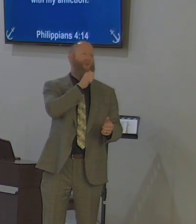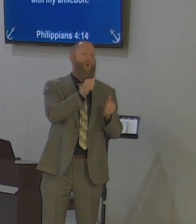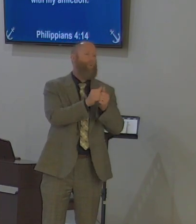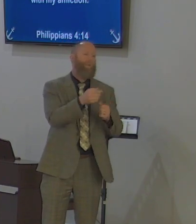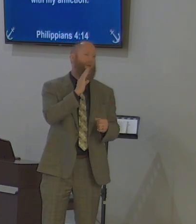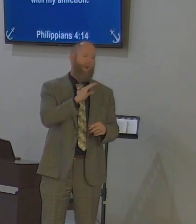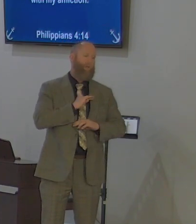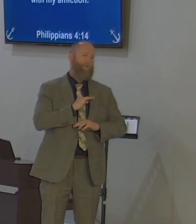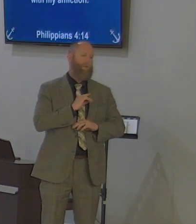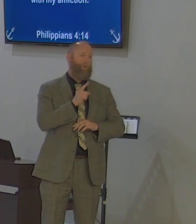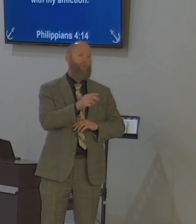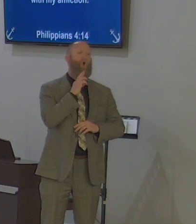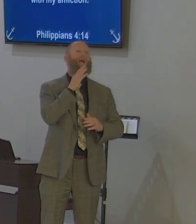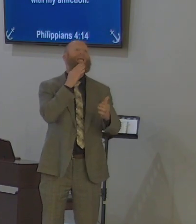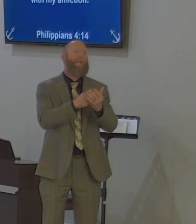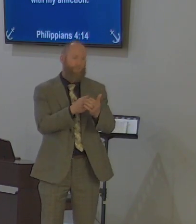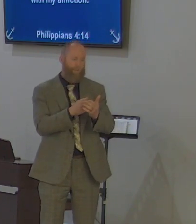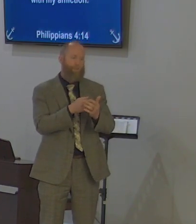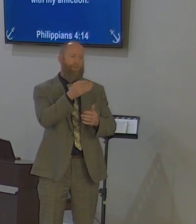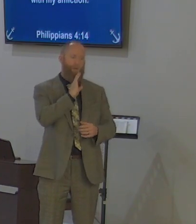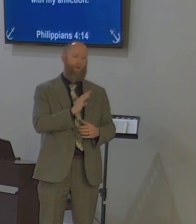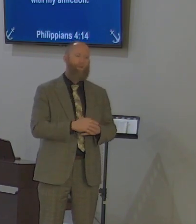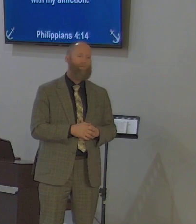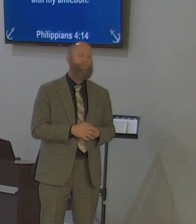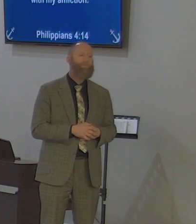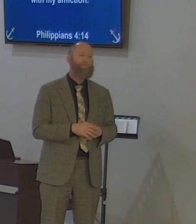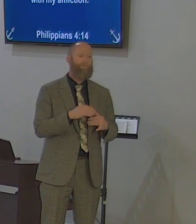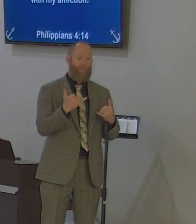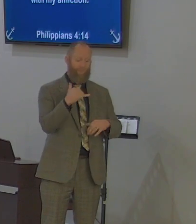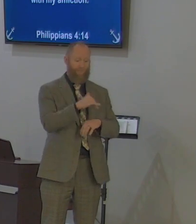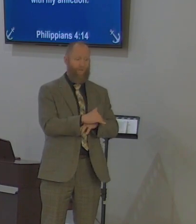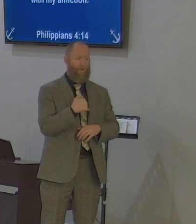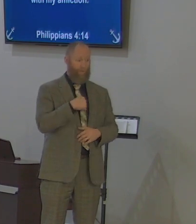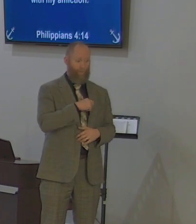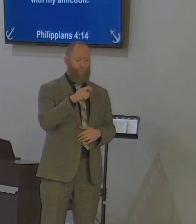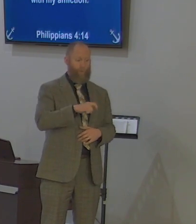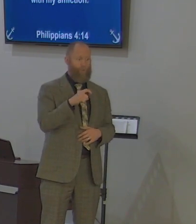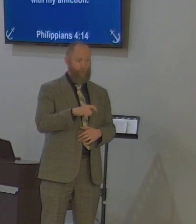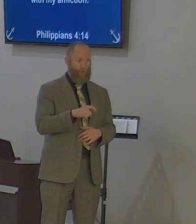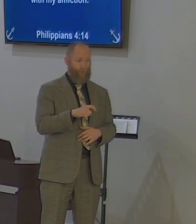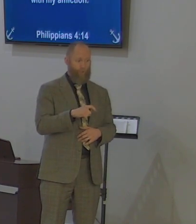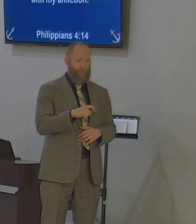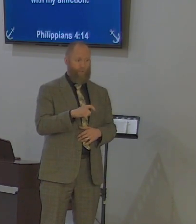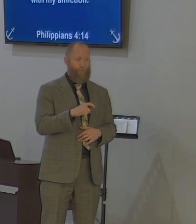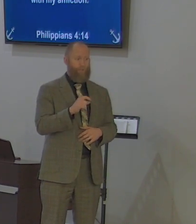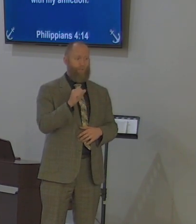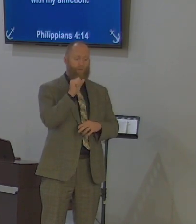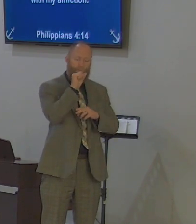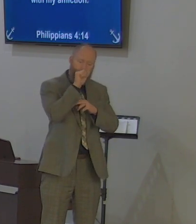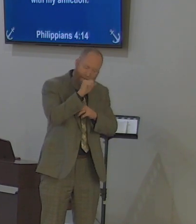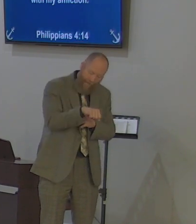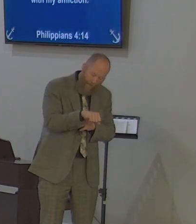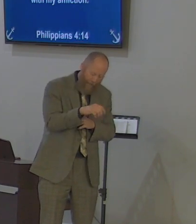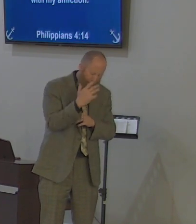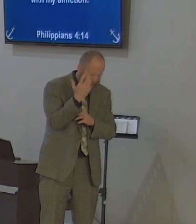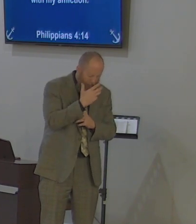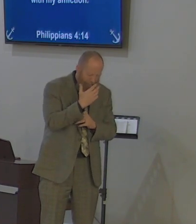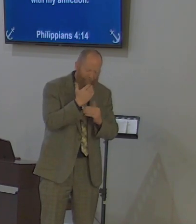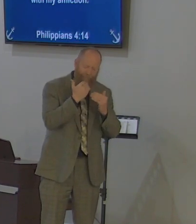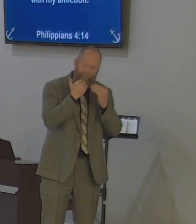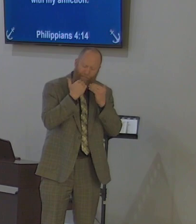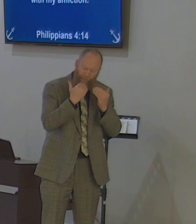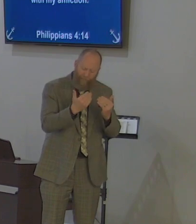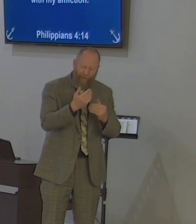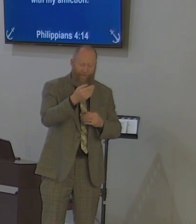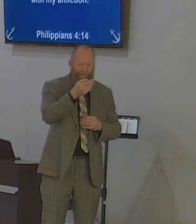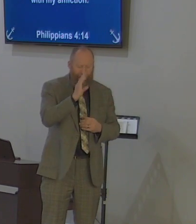telling you tonight, we ought to do this. We ought to get on our face in this place and begin to thank God for what he's done. I'm not